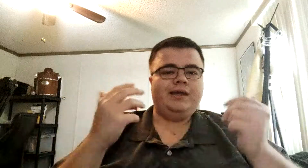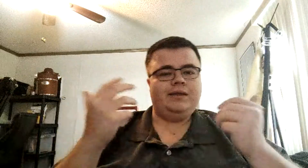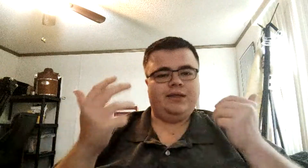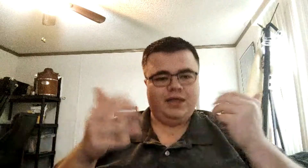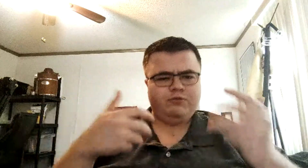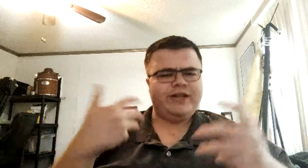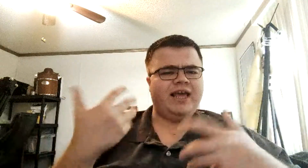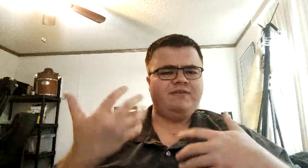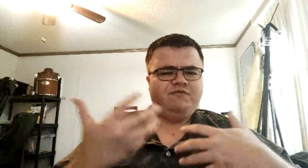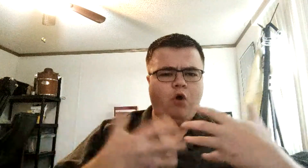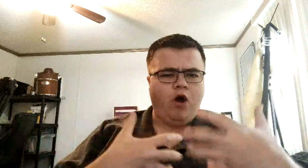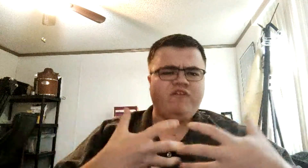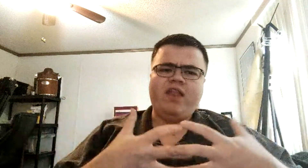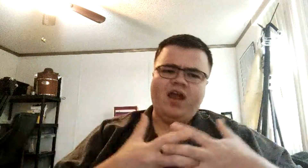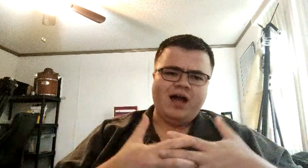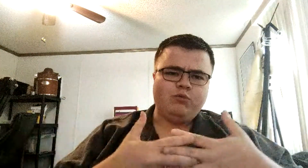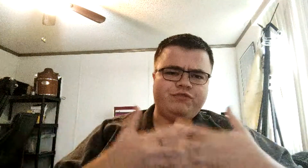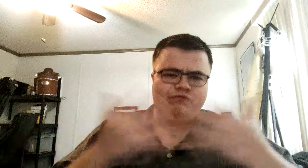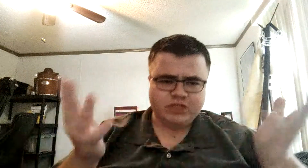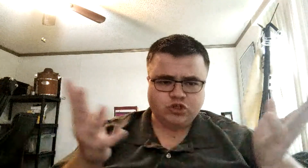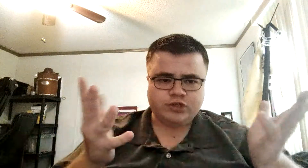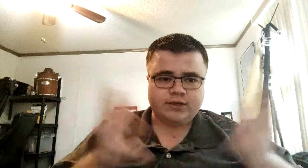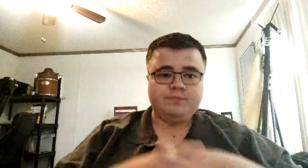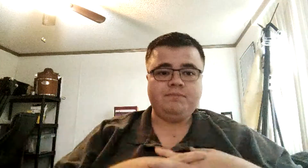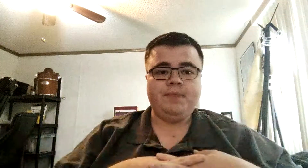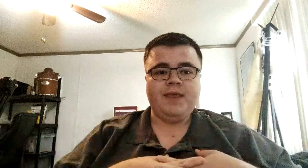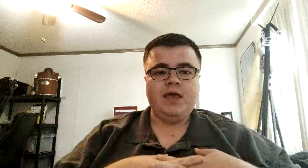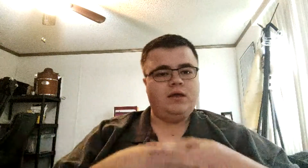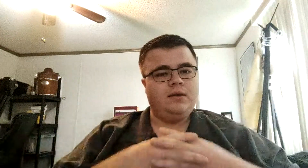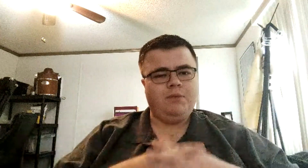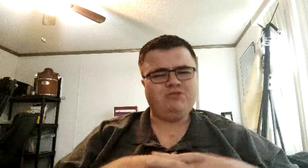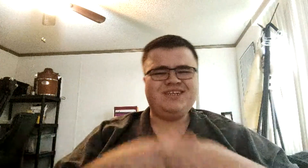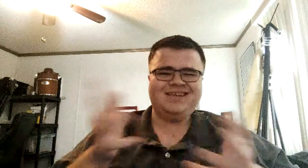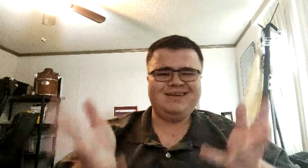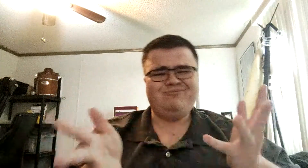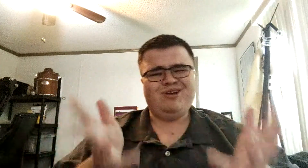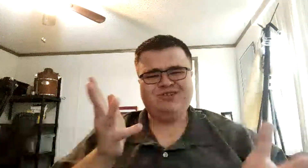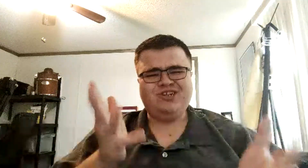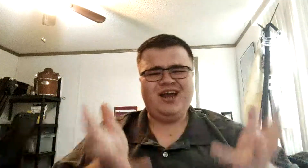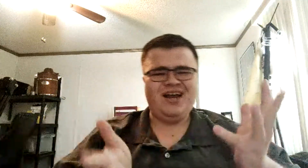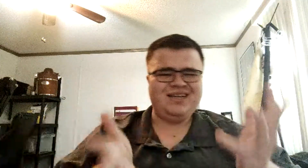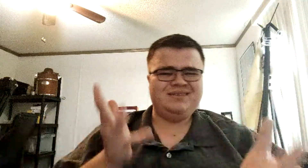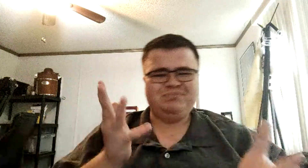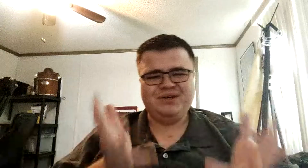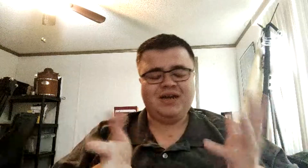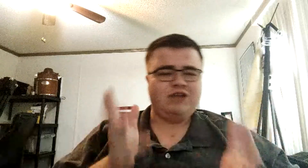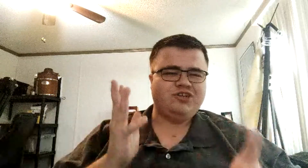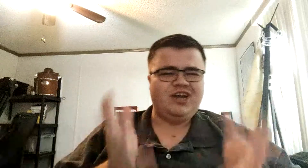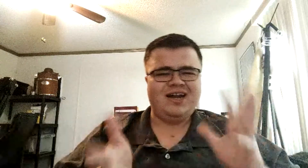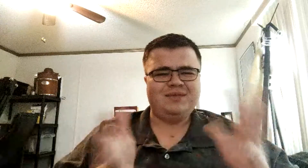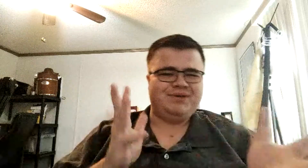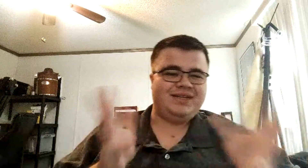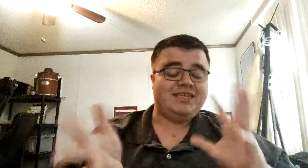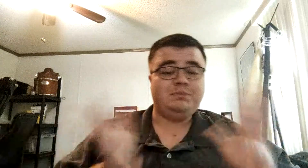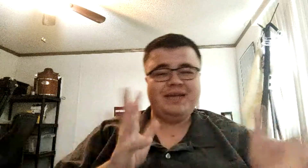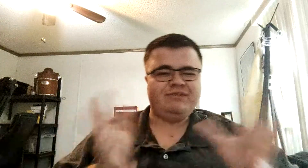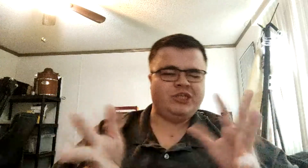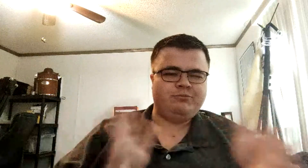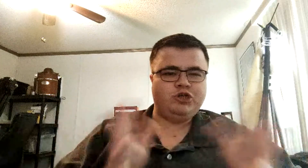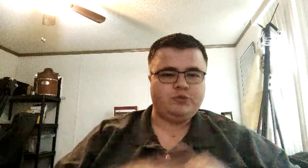he really fought a lot with religion, mostly Christianity, but not Christianity, but it's believed similar to